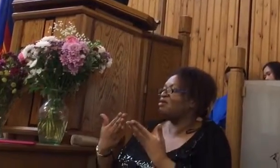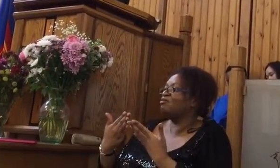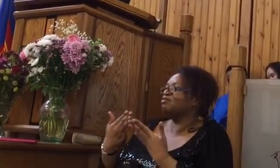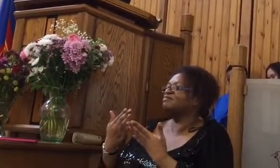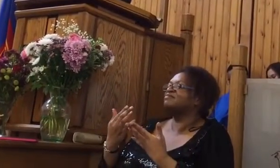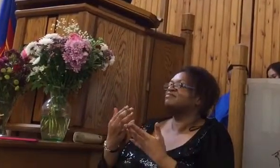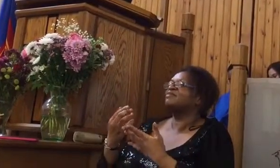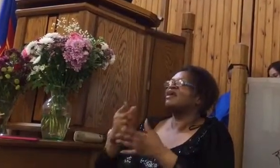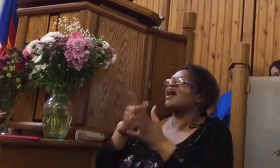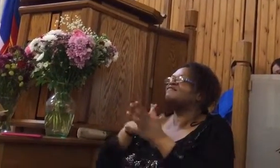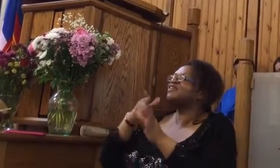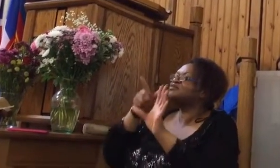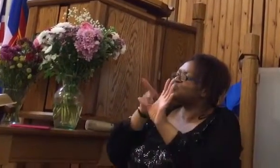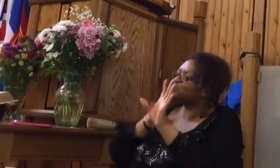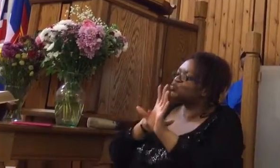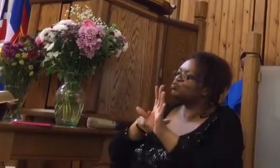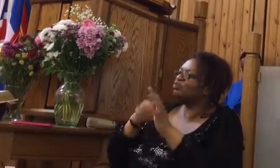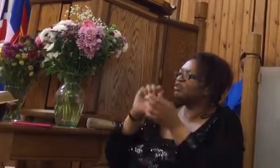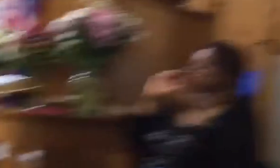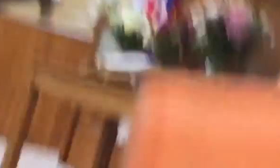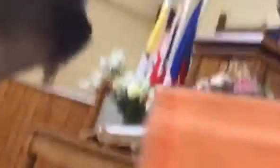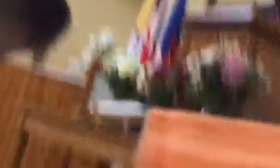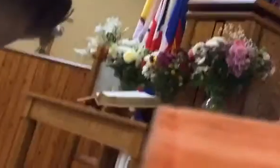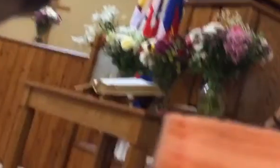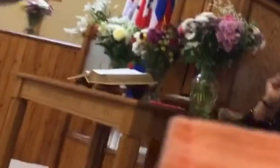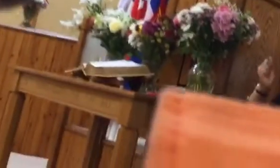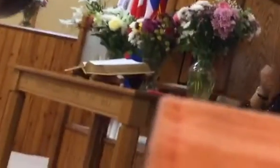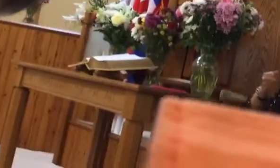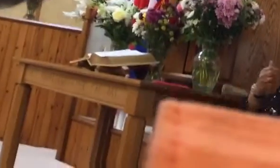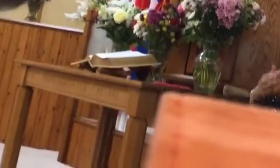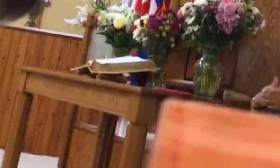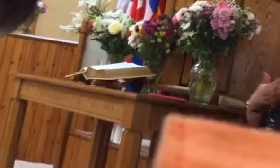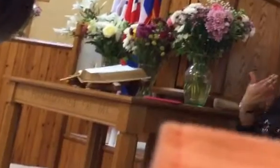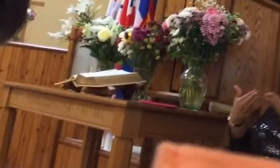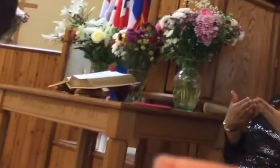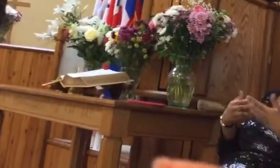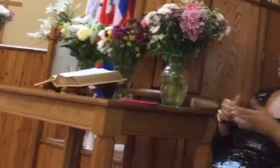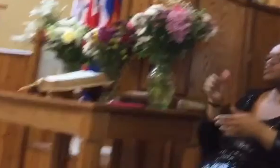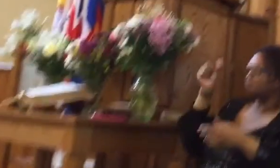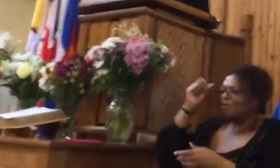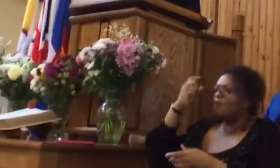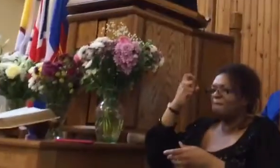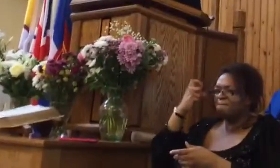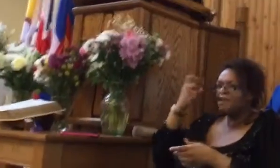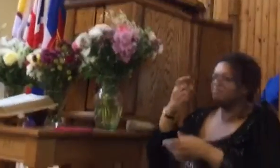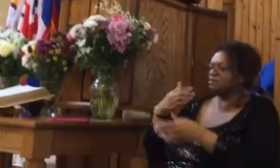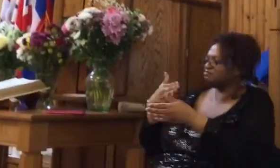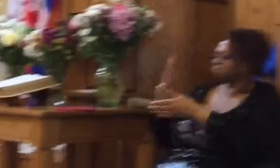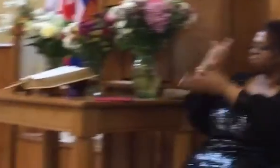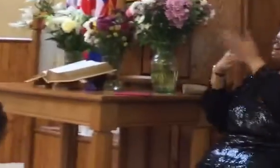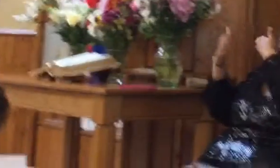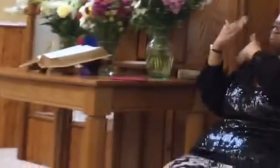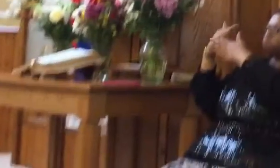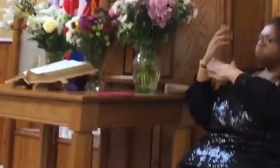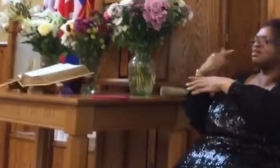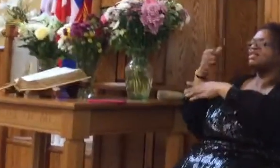Youth. I also think, you know, knowing where we started is very, very important as youth, so that we